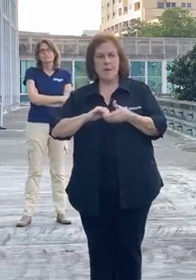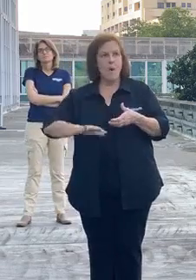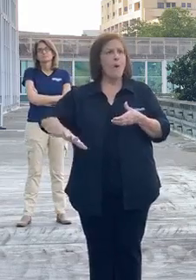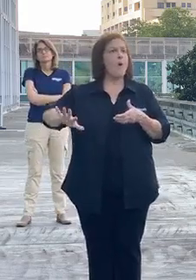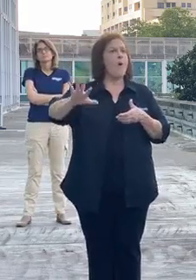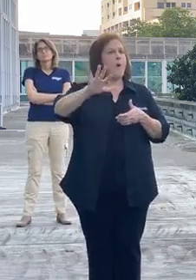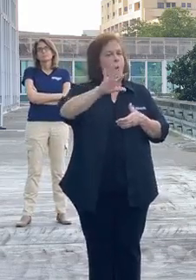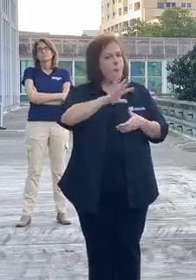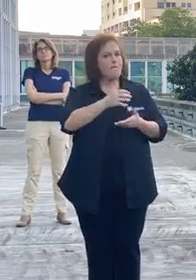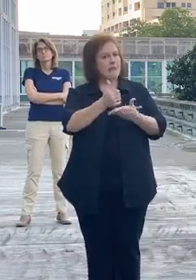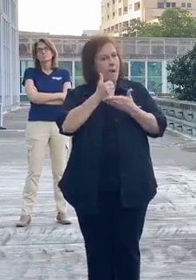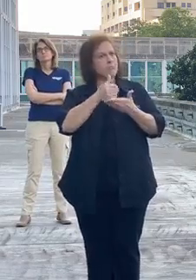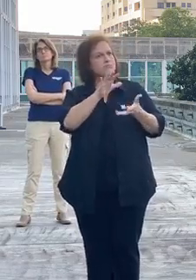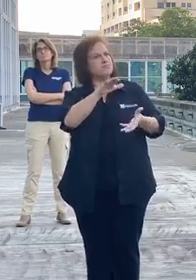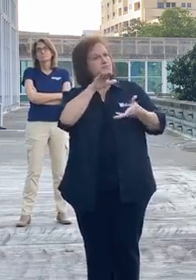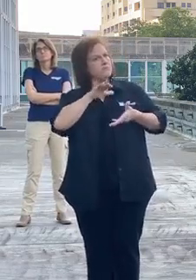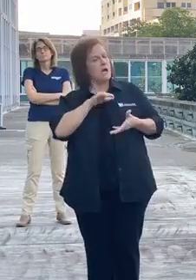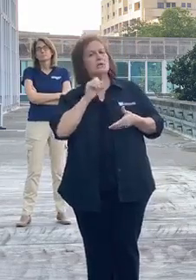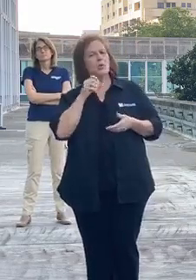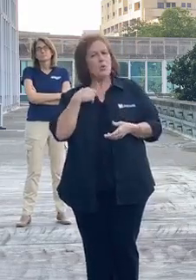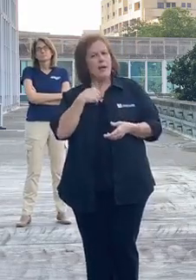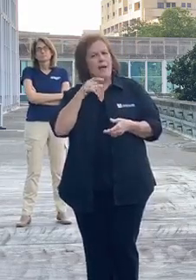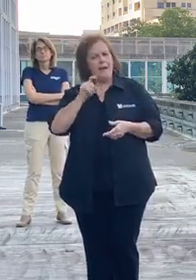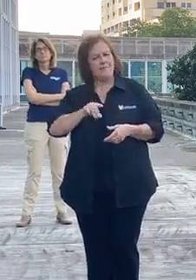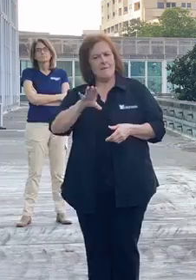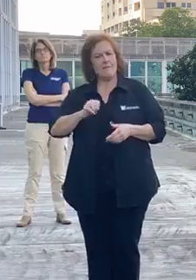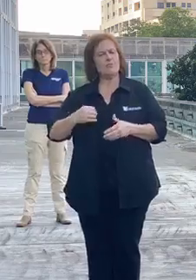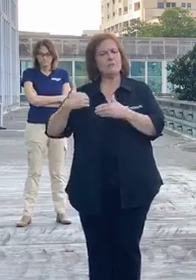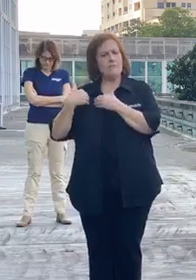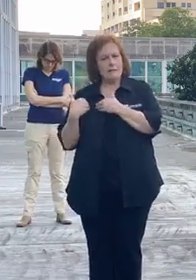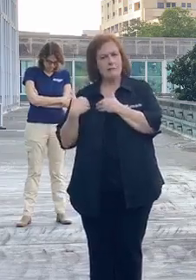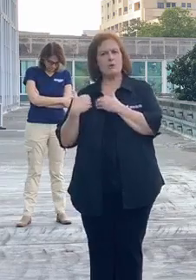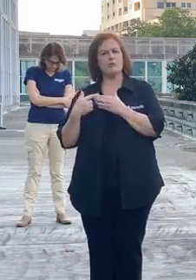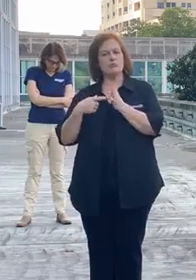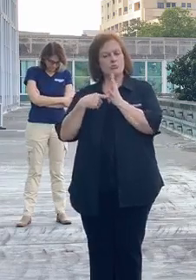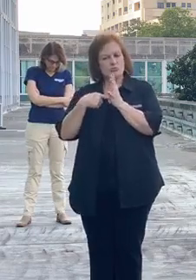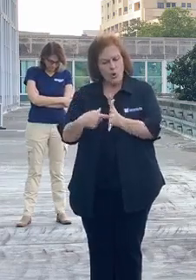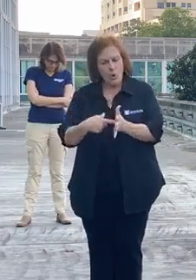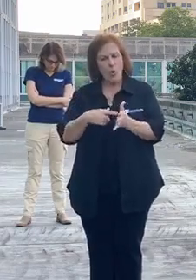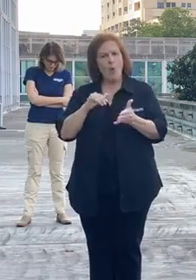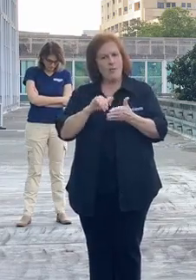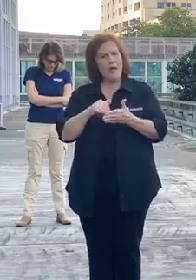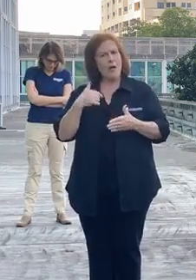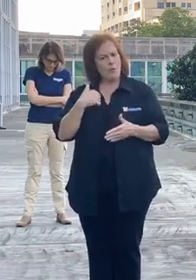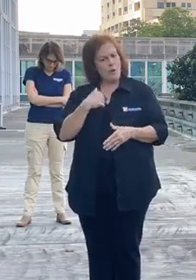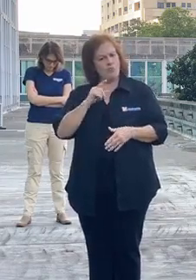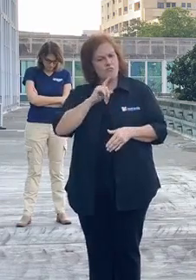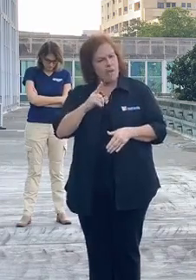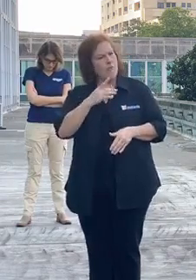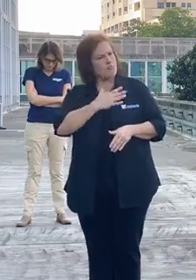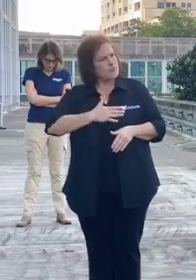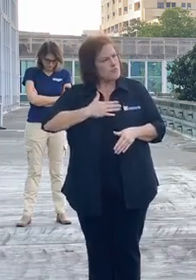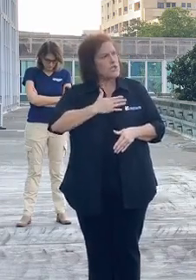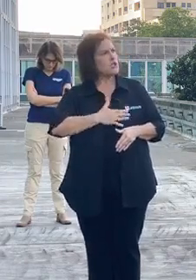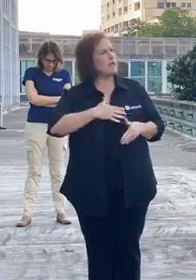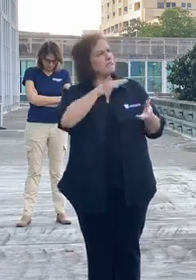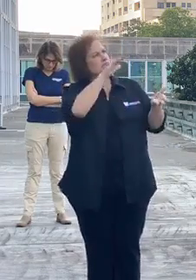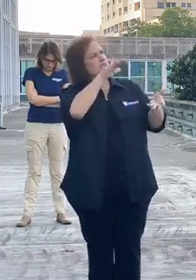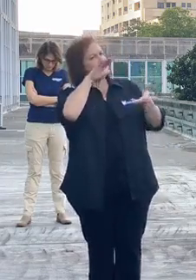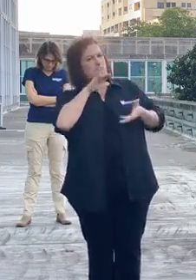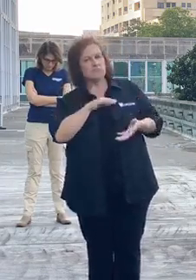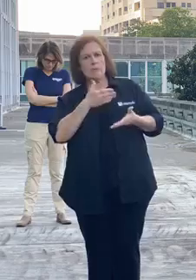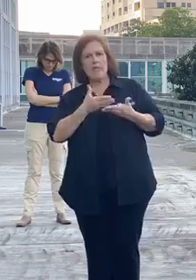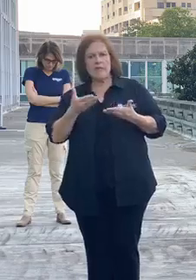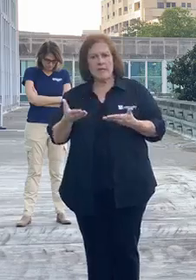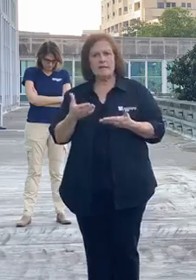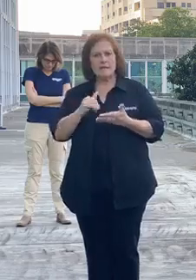country. We have to be responsible and show that we're appreciative of the PPE,